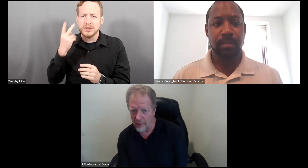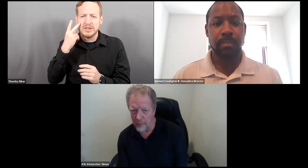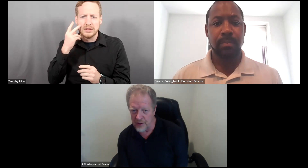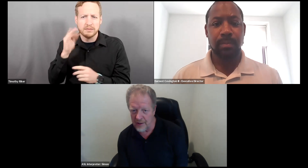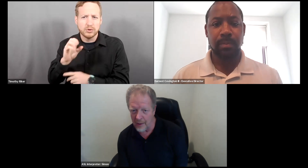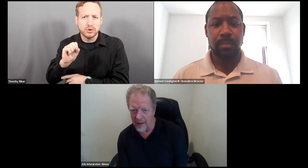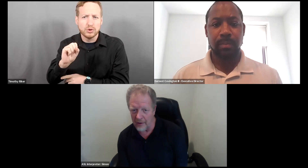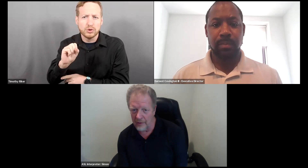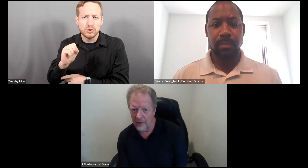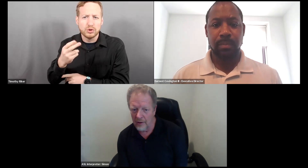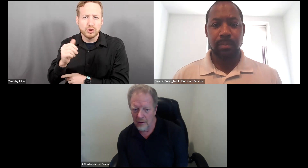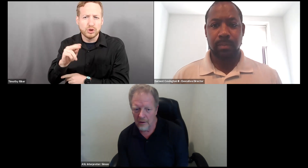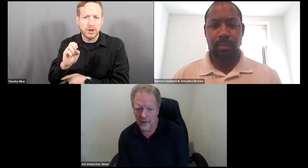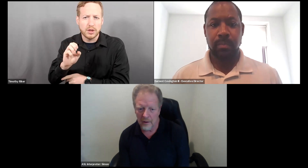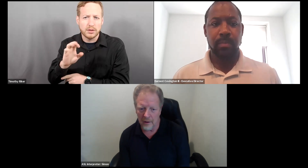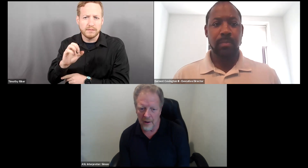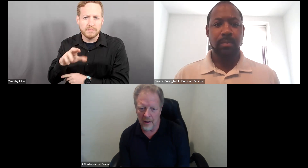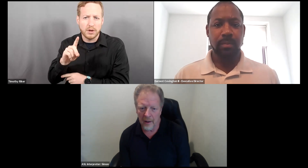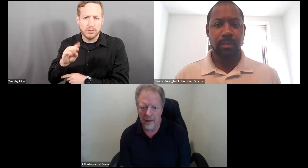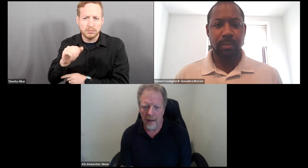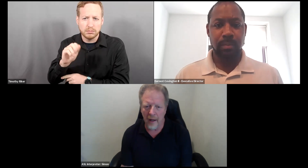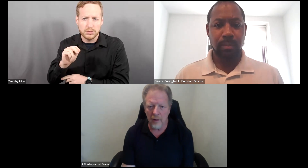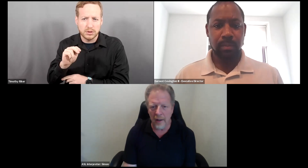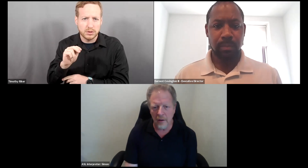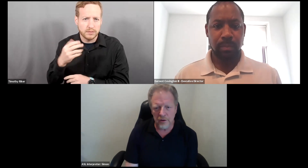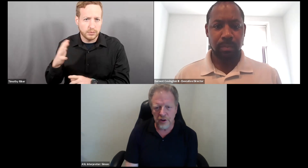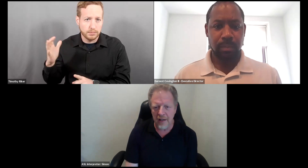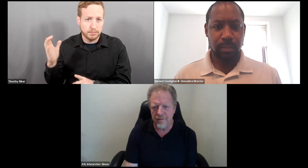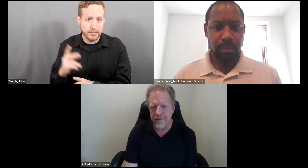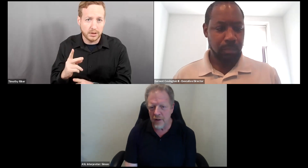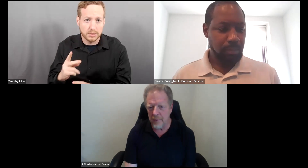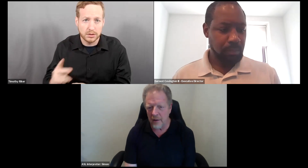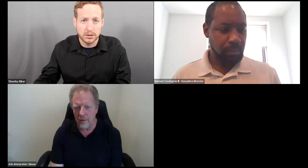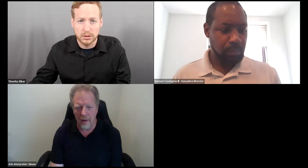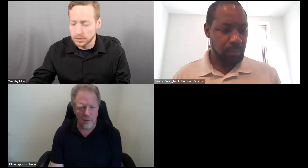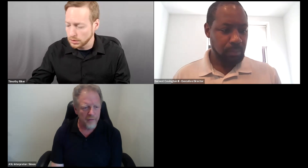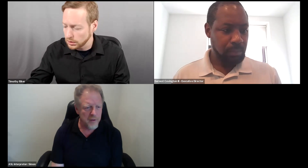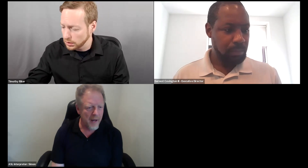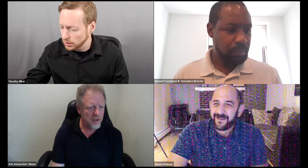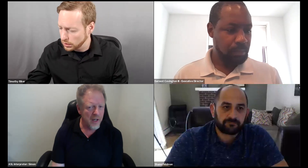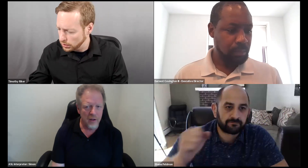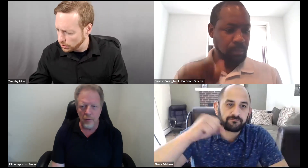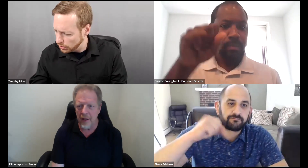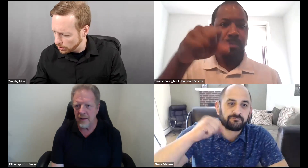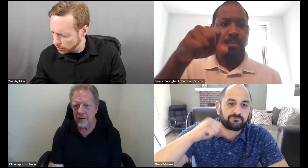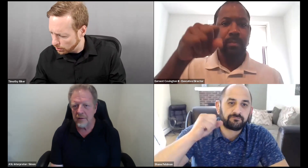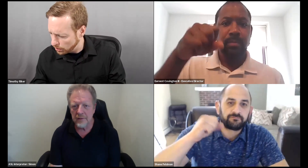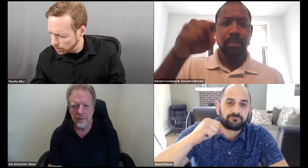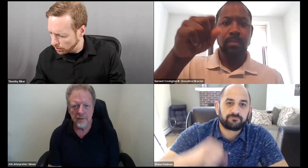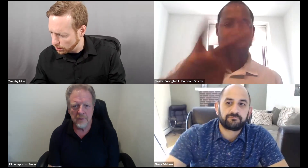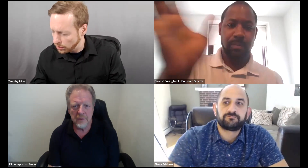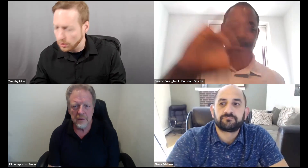with that if we can proceed in that manner? Okay. Now I know Shane Feldman. I don't know if he's back. Shane, are you back